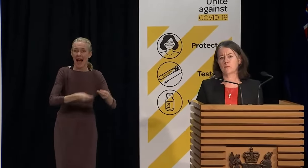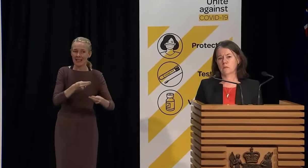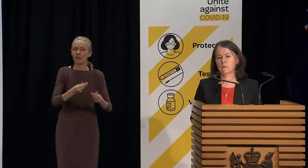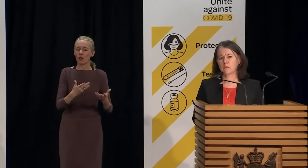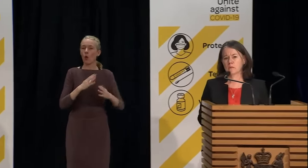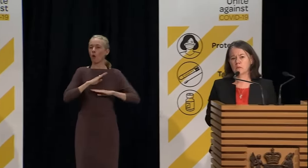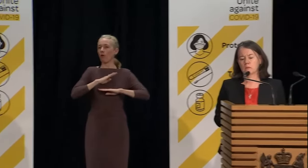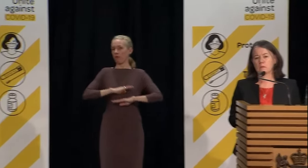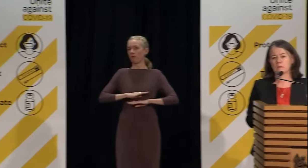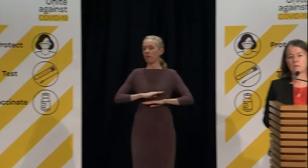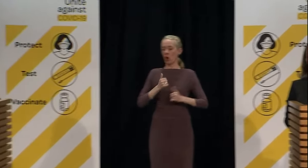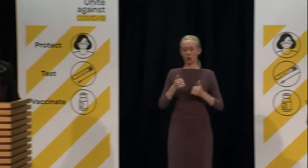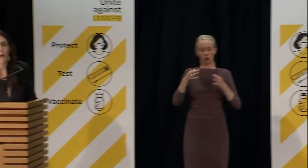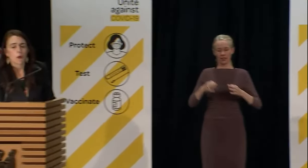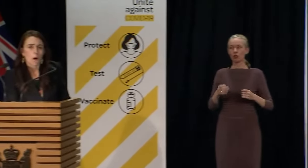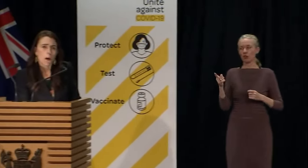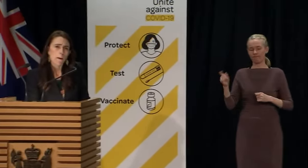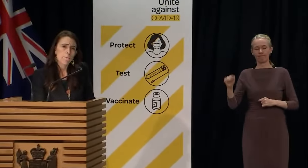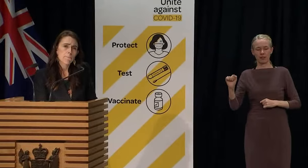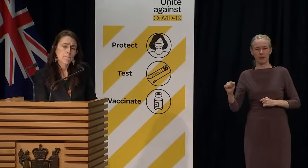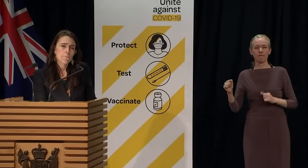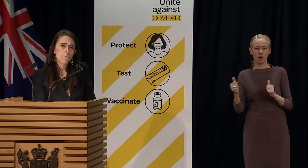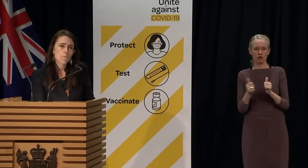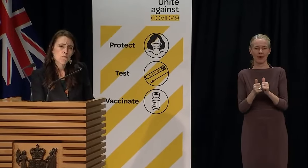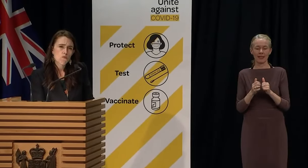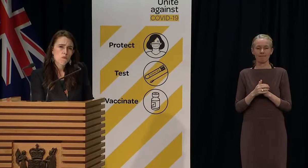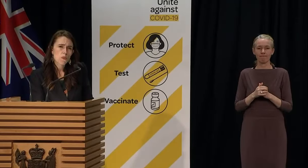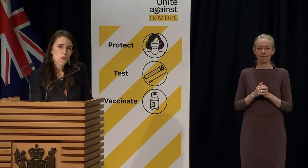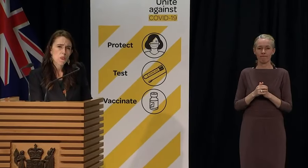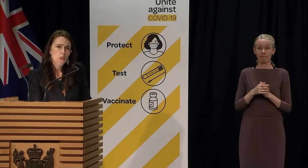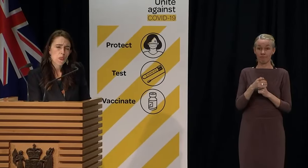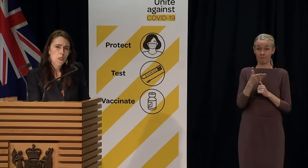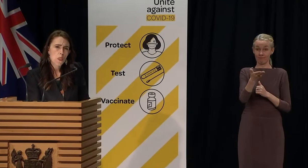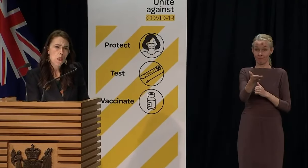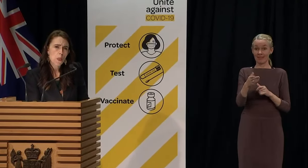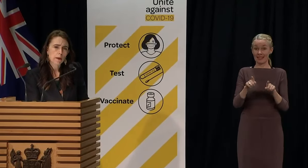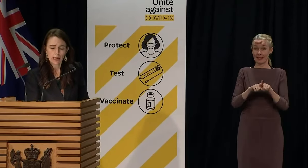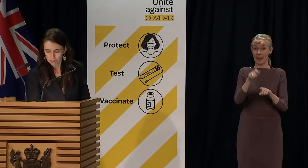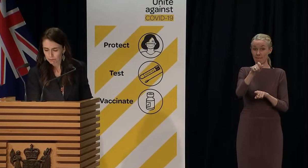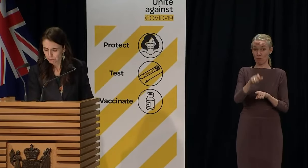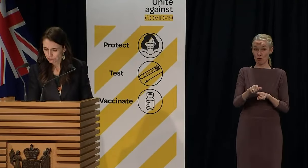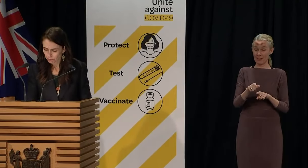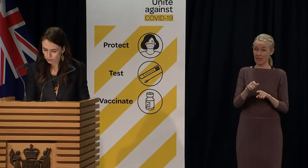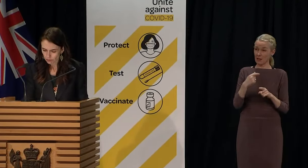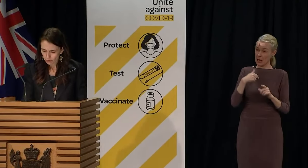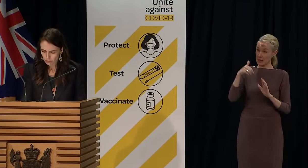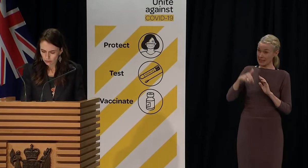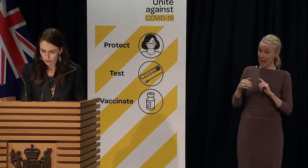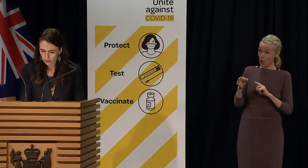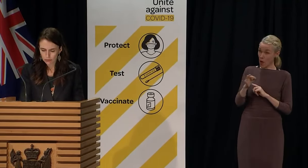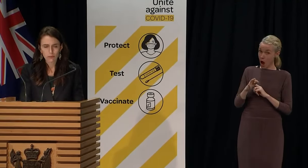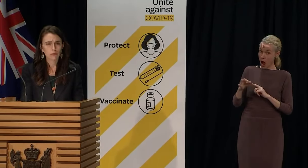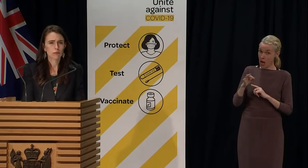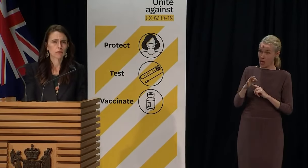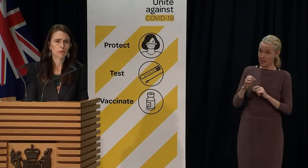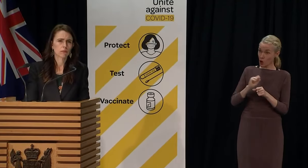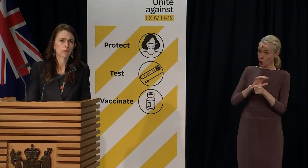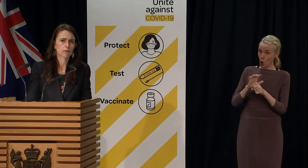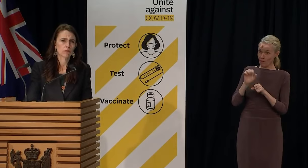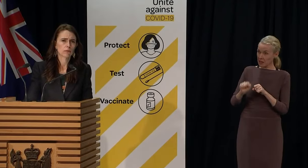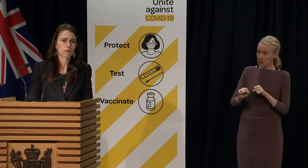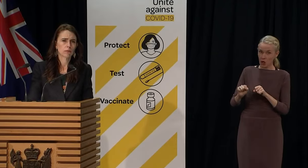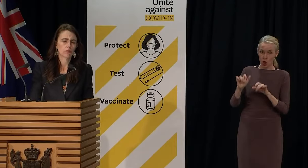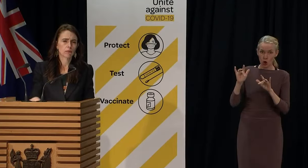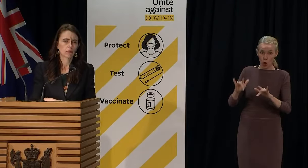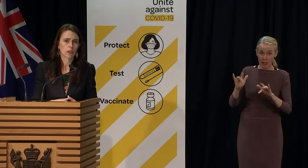making a difference, there's no question. The fact that we haven't seen any cases in the South Island, yep. Are you pretty confident that COVID hasn't made